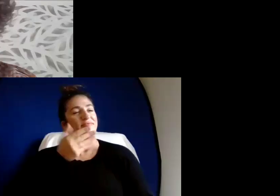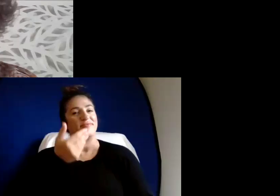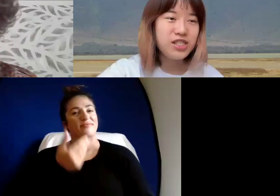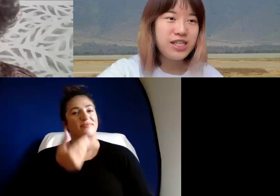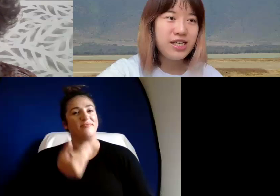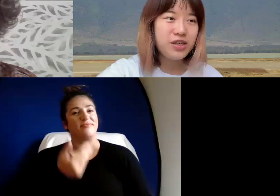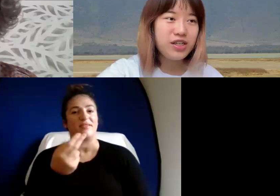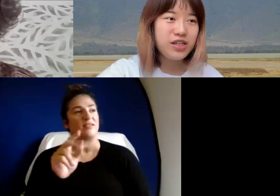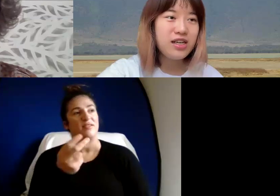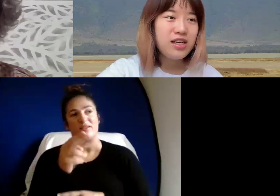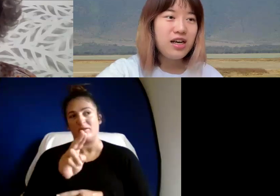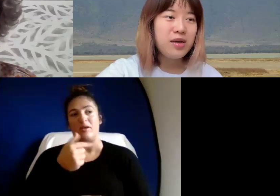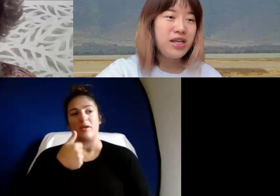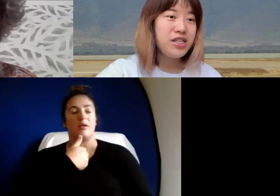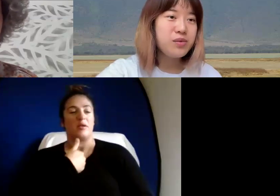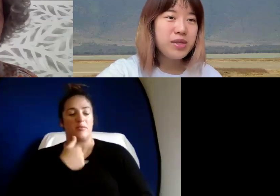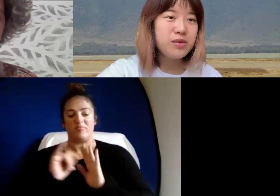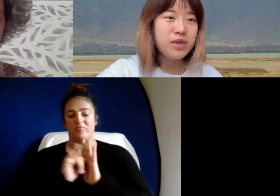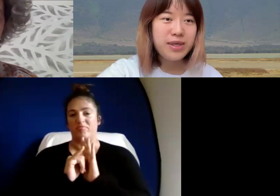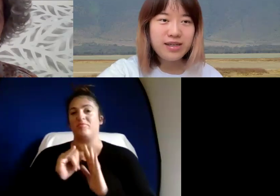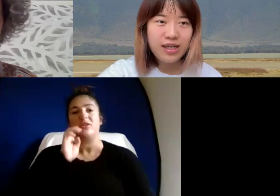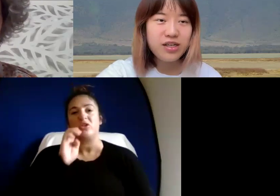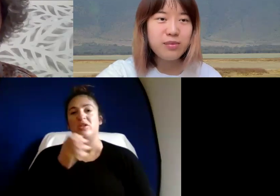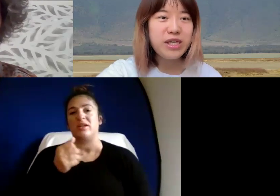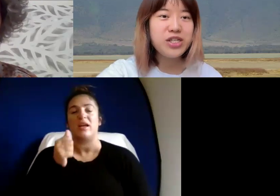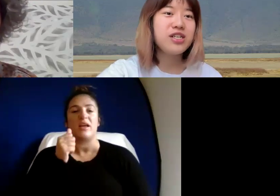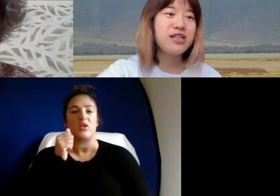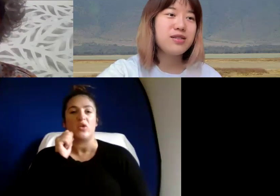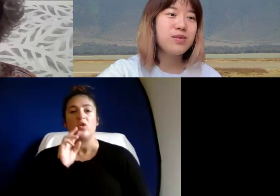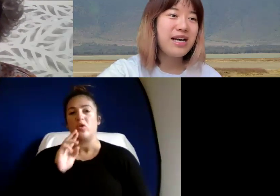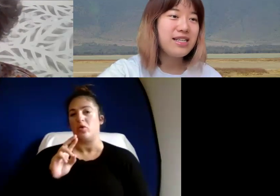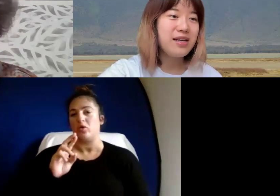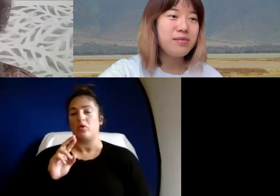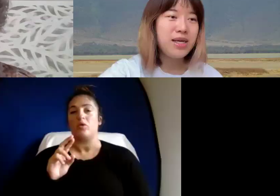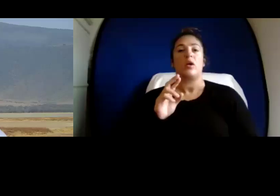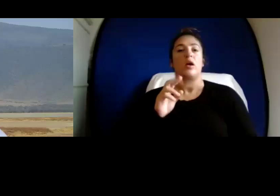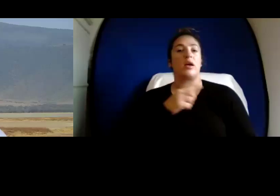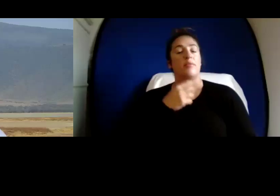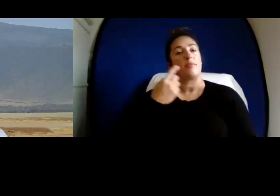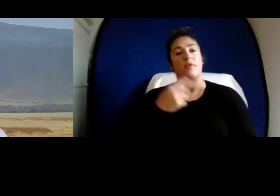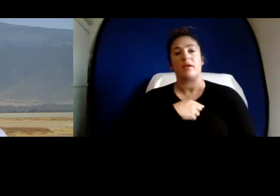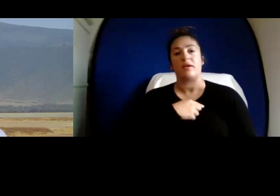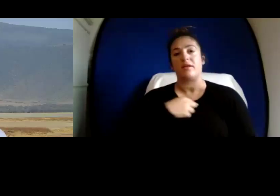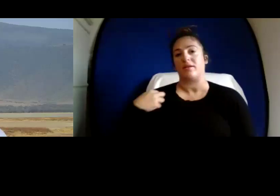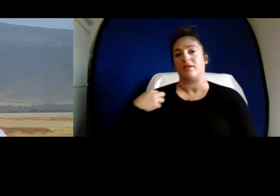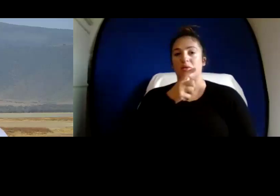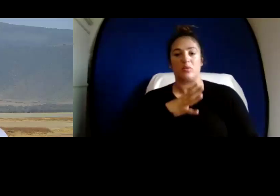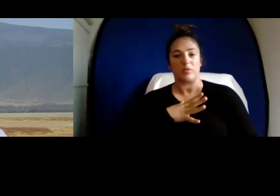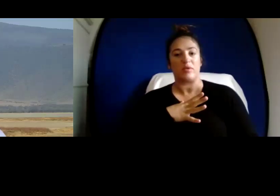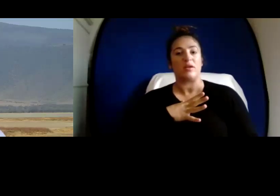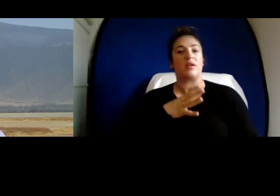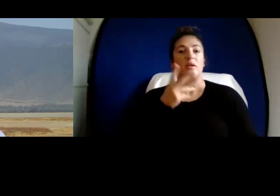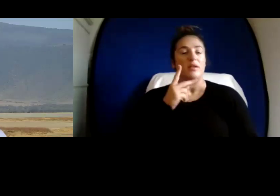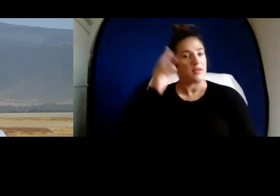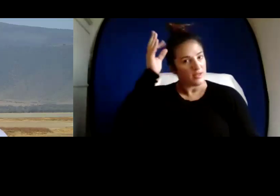my pronouns are she and her. I'm an Asian woman with pink hair. My shirt is white, and my background is Serengeti.